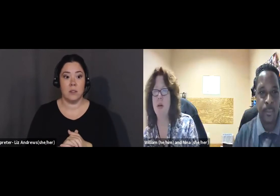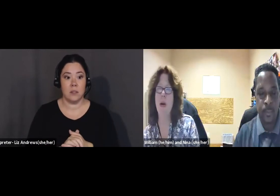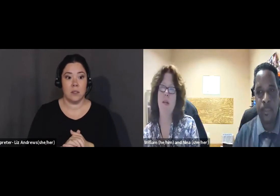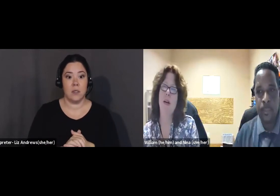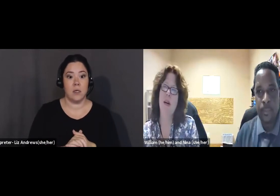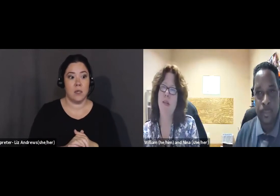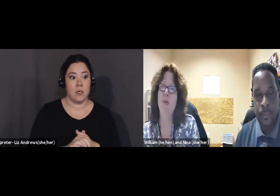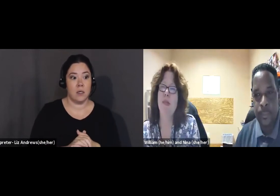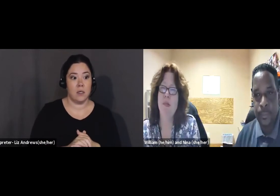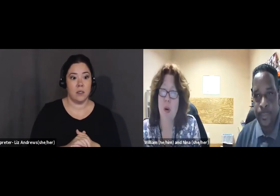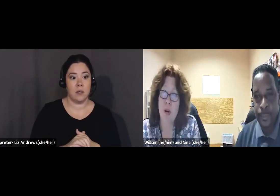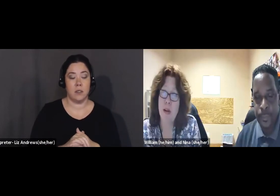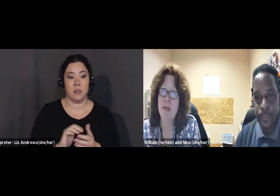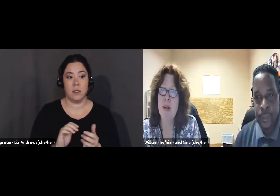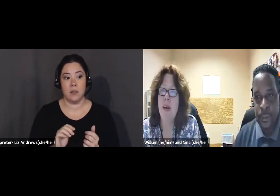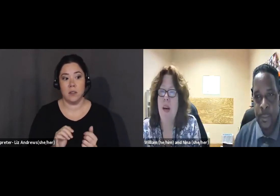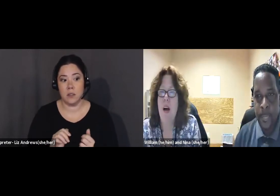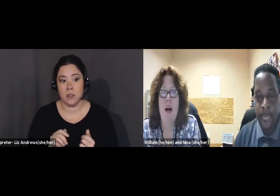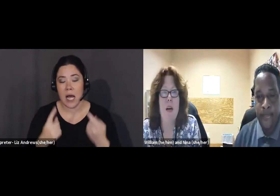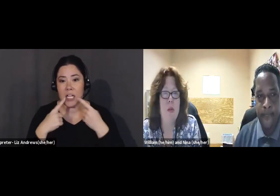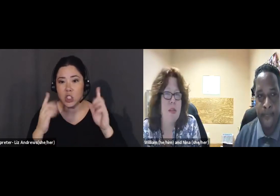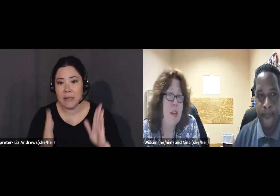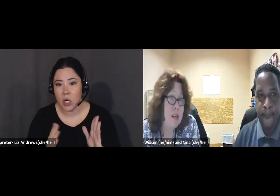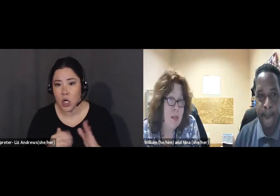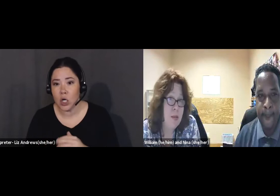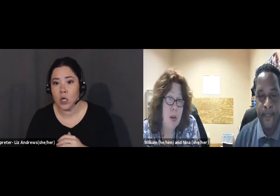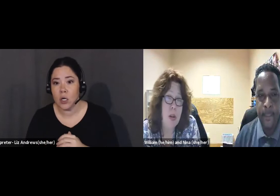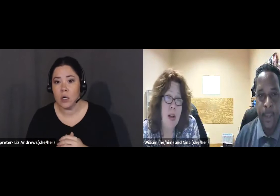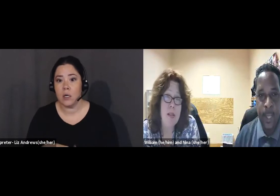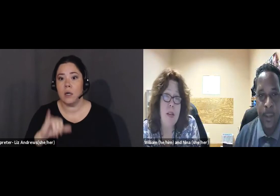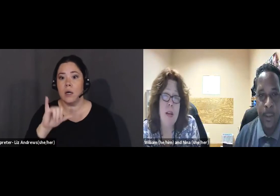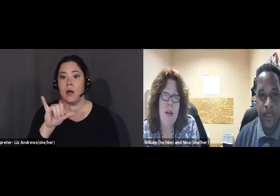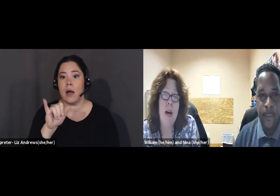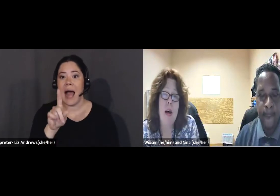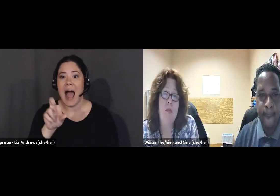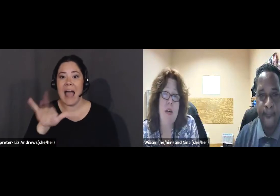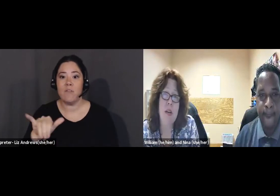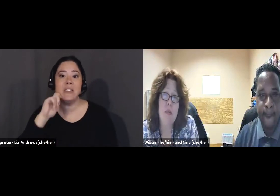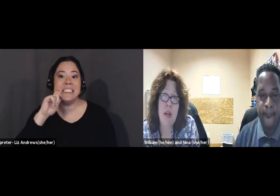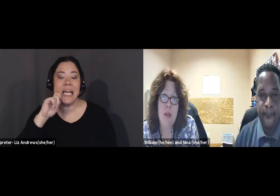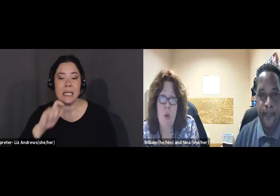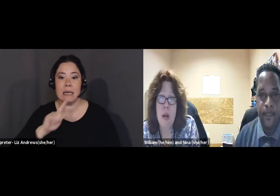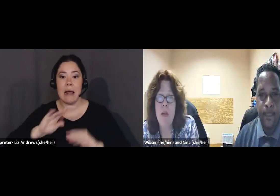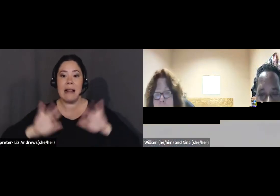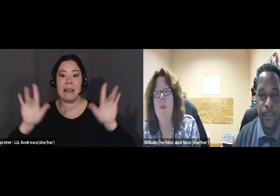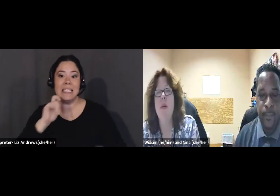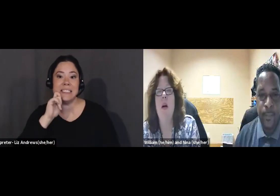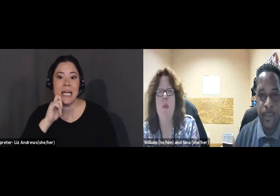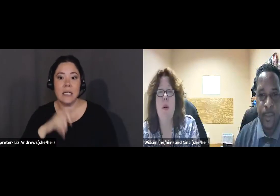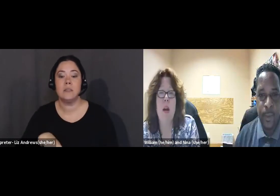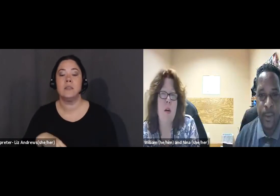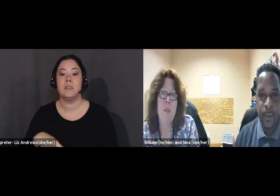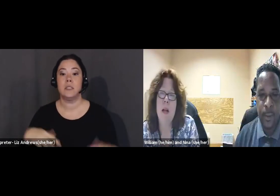they. I'm not worried about those pronouns. Ivory skin, very light skinned. I have medium length